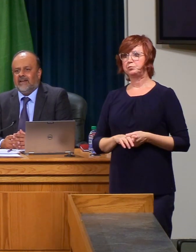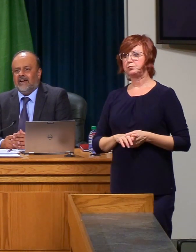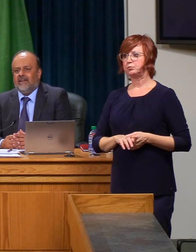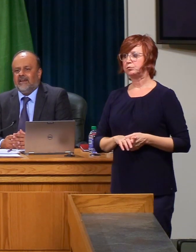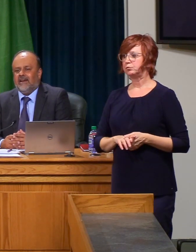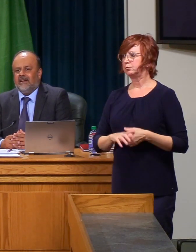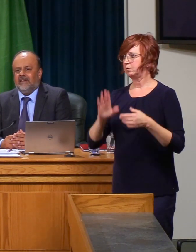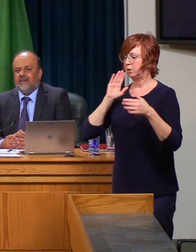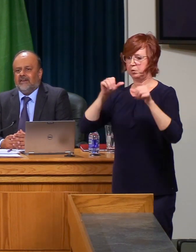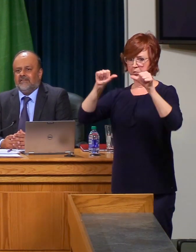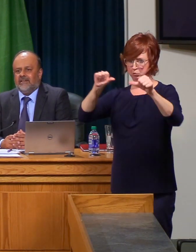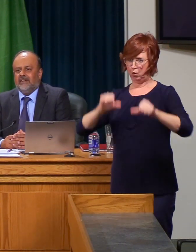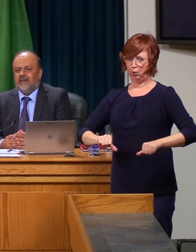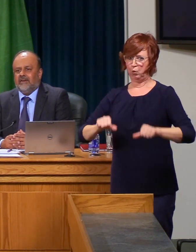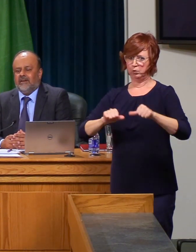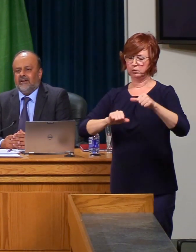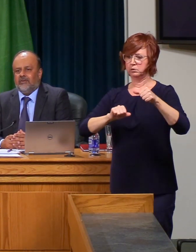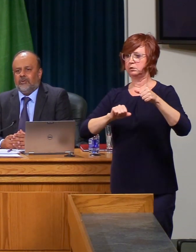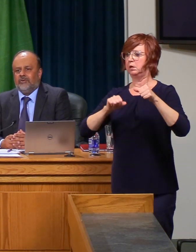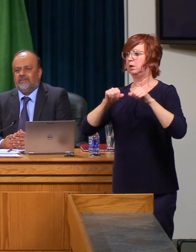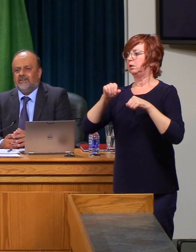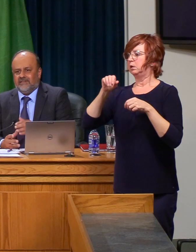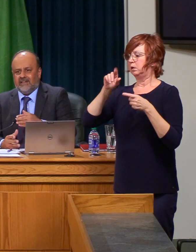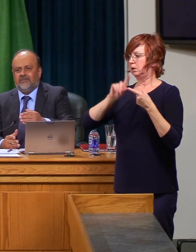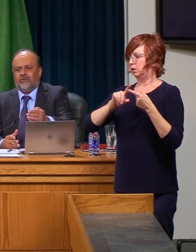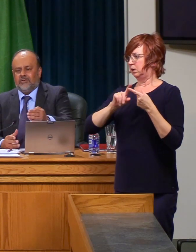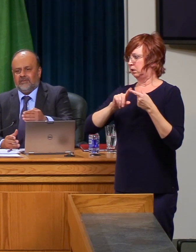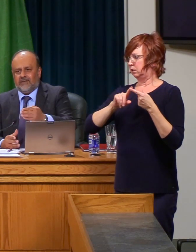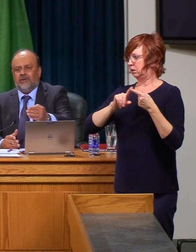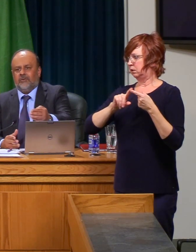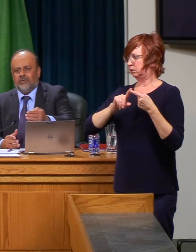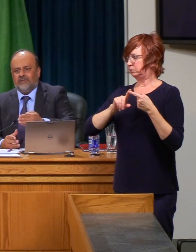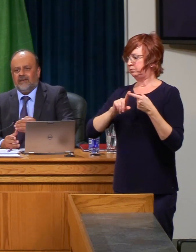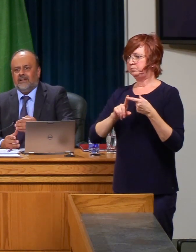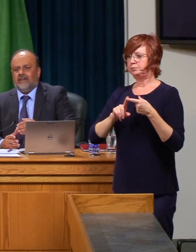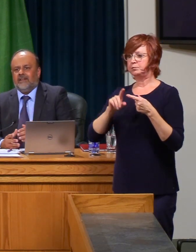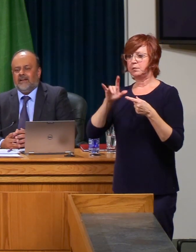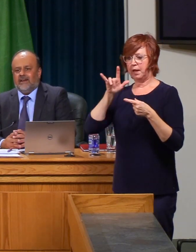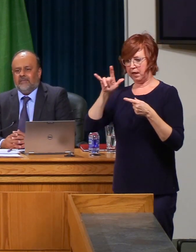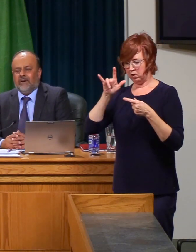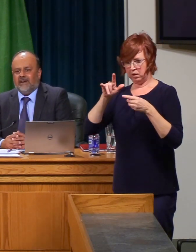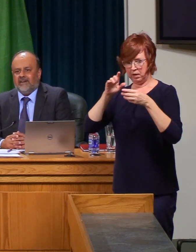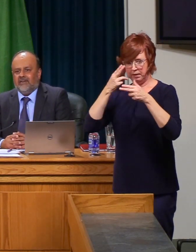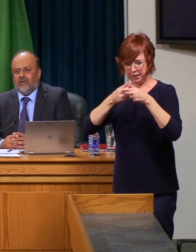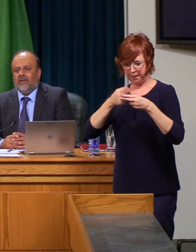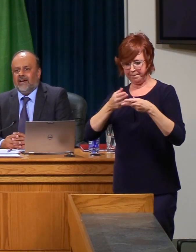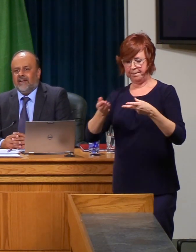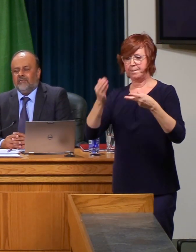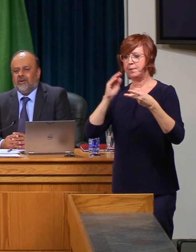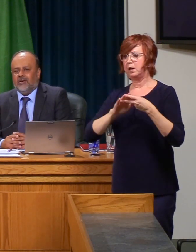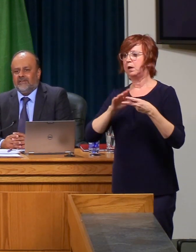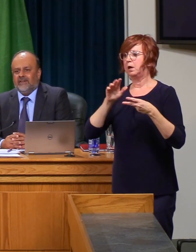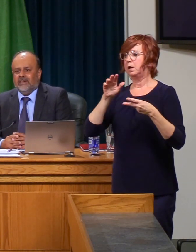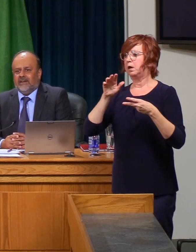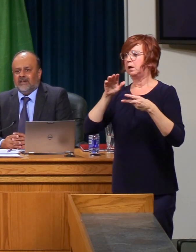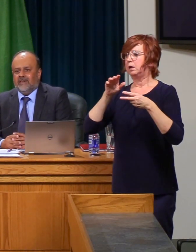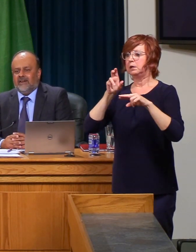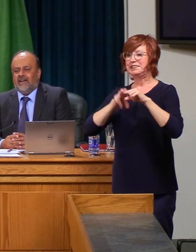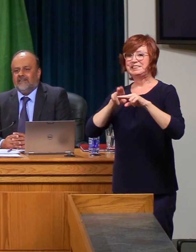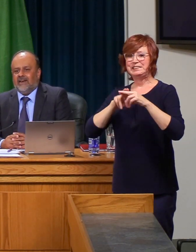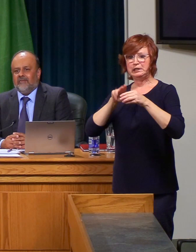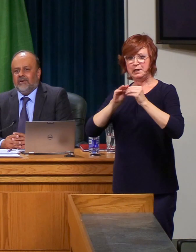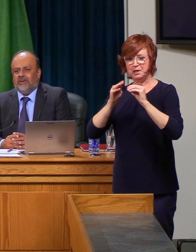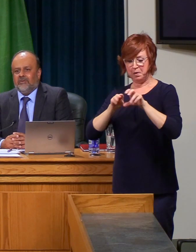the airline and seat rows, the 7 rows that are impacted online, because